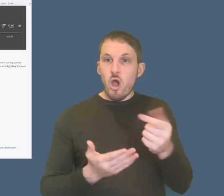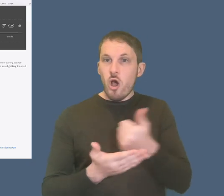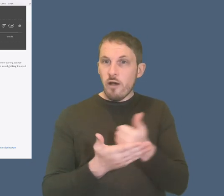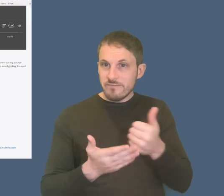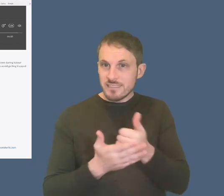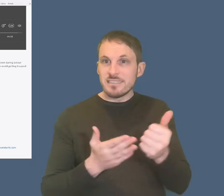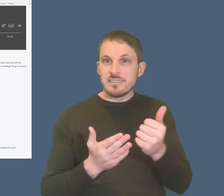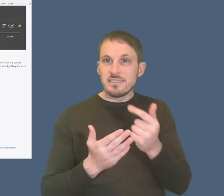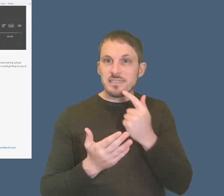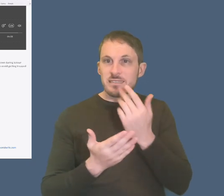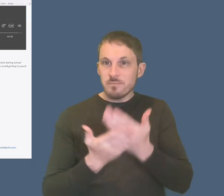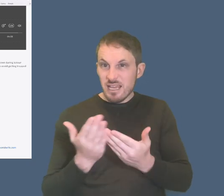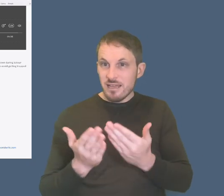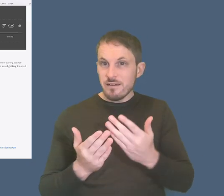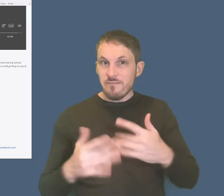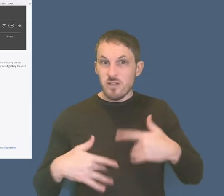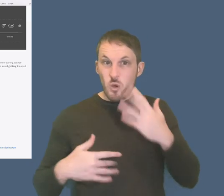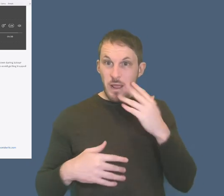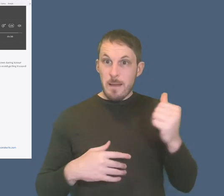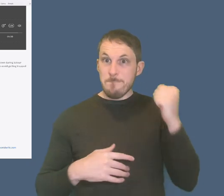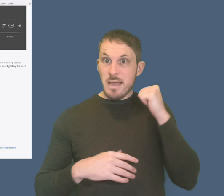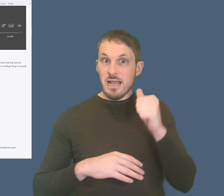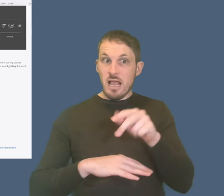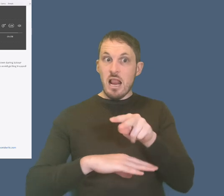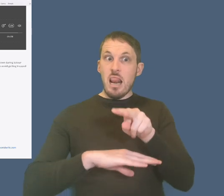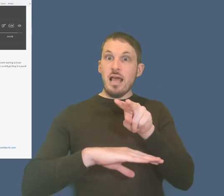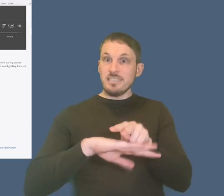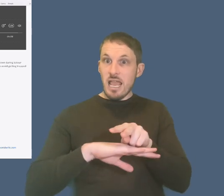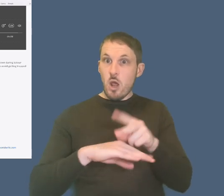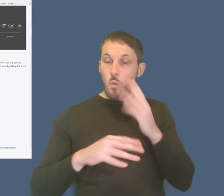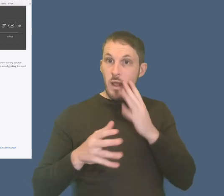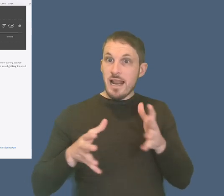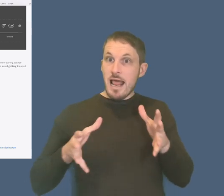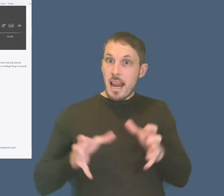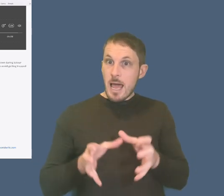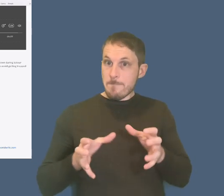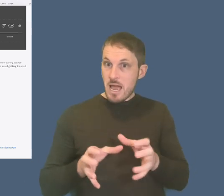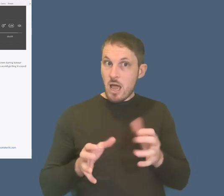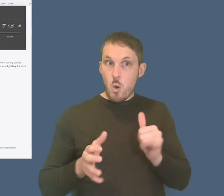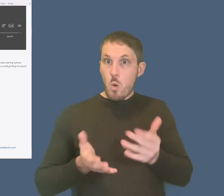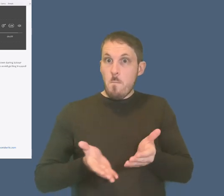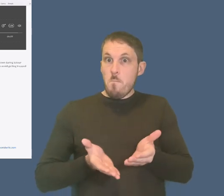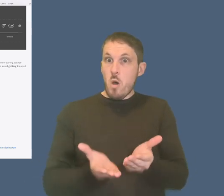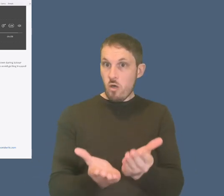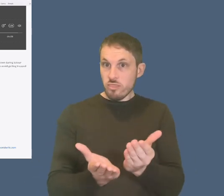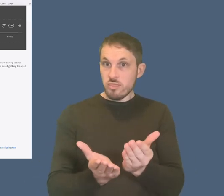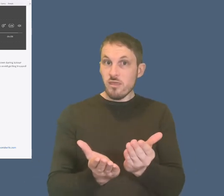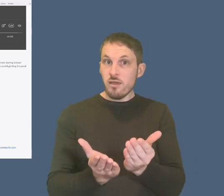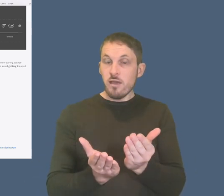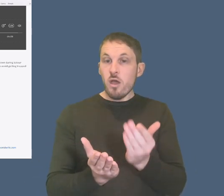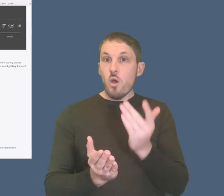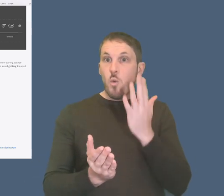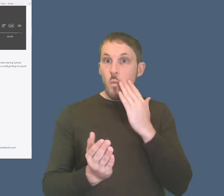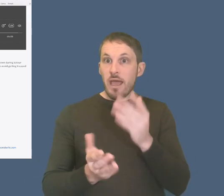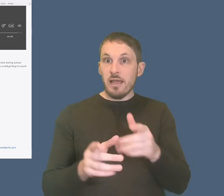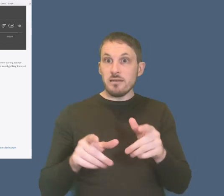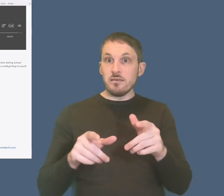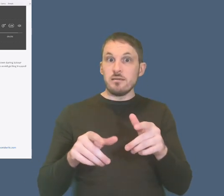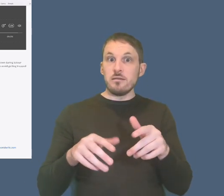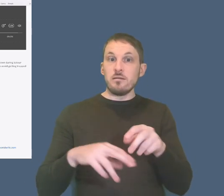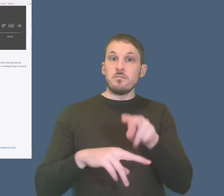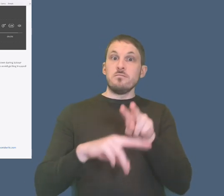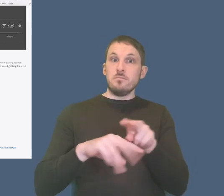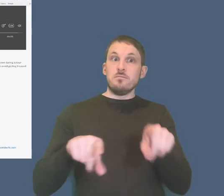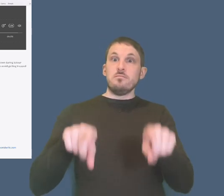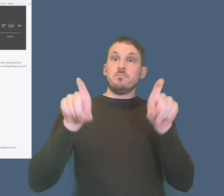feel that when a woman is lying on her back in labor or in birth with her legs up in stirrups in a